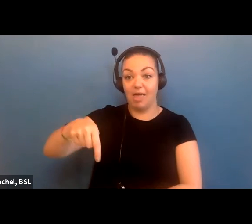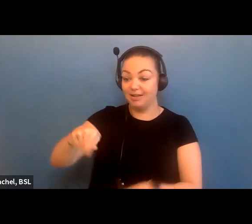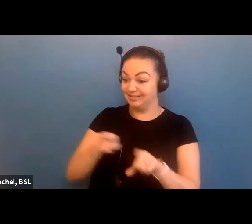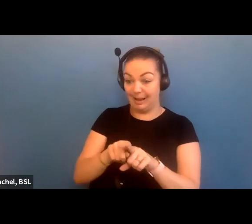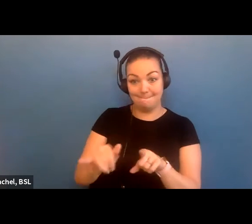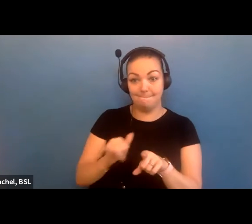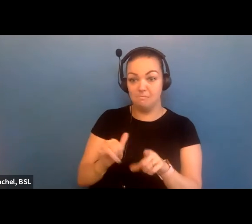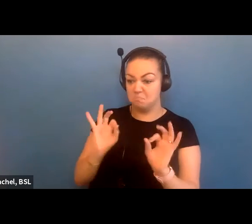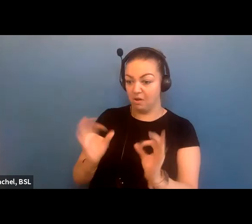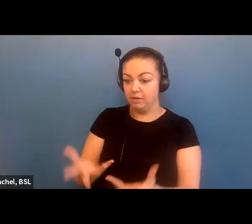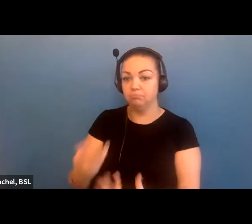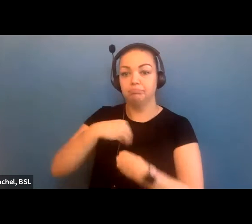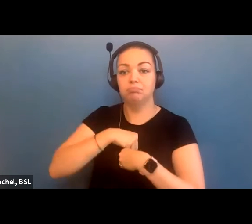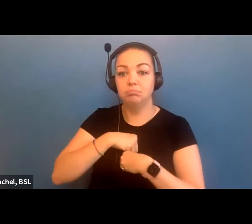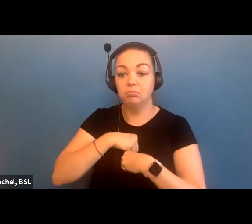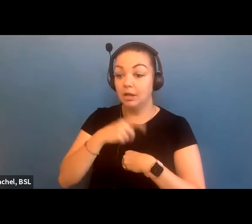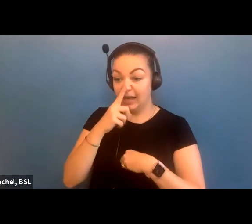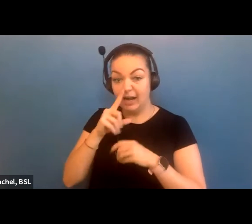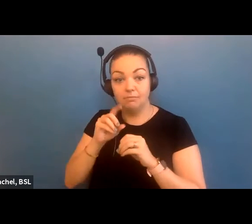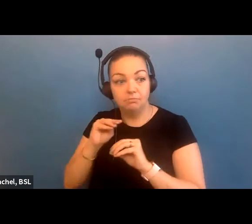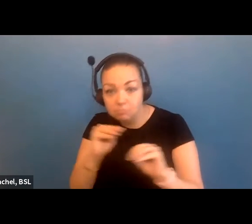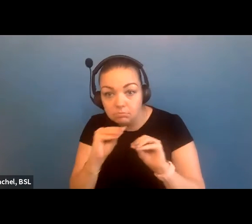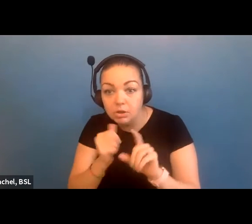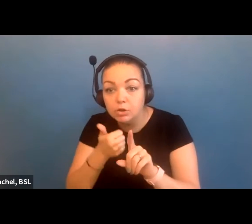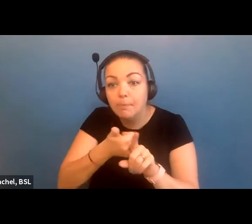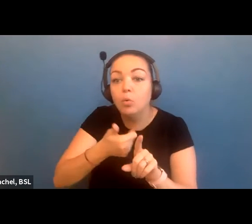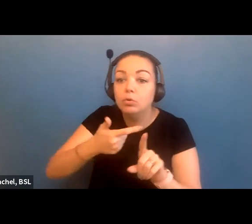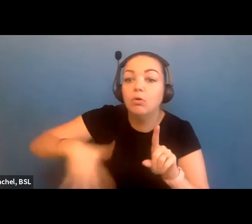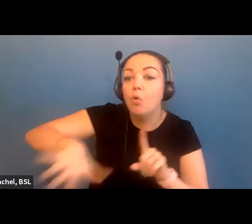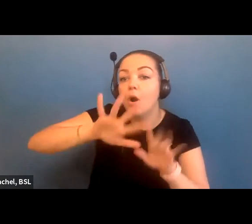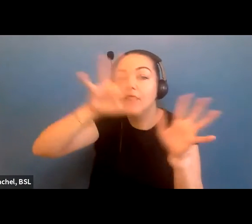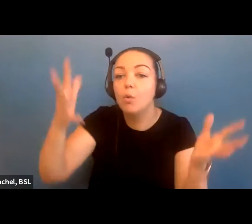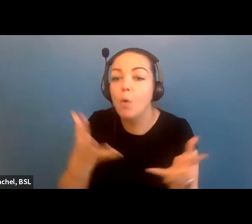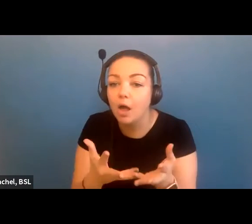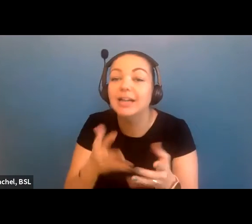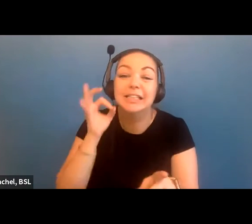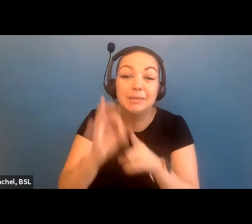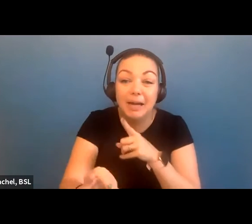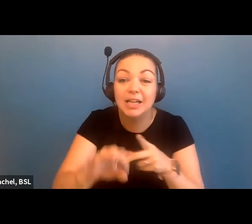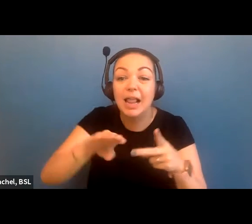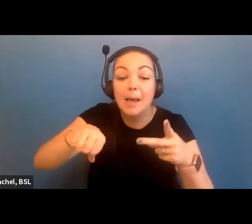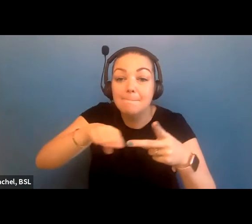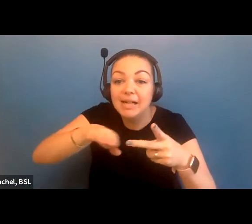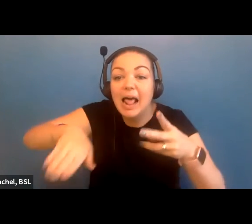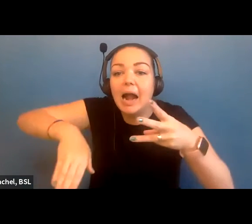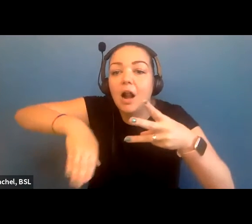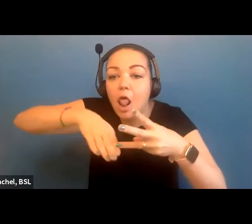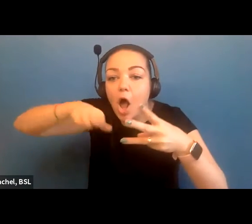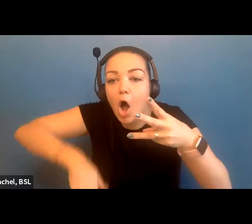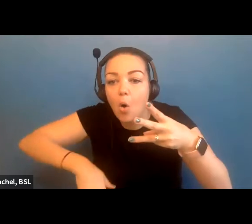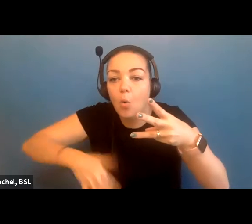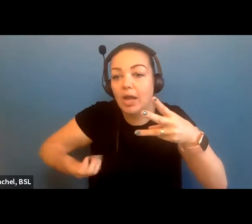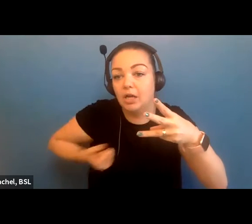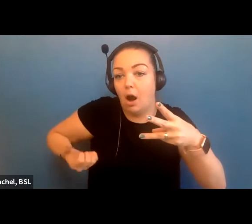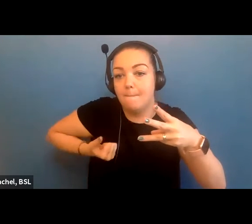world, particularly in low and middle income settings, to not only establish inclusive design frameworks of their own,